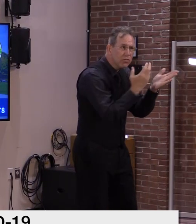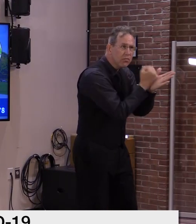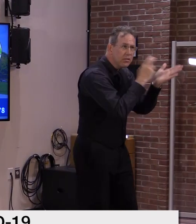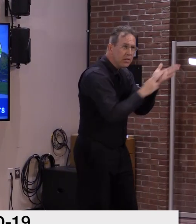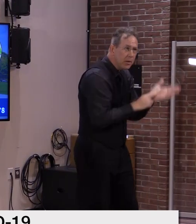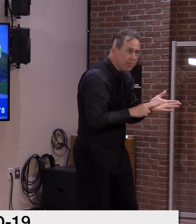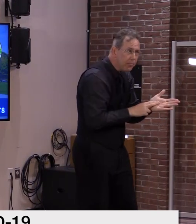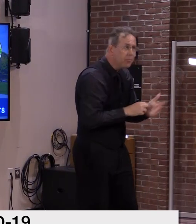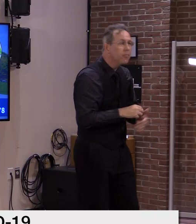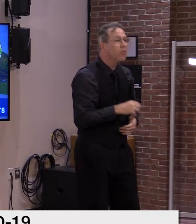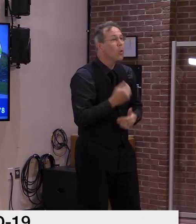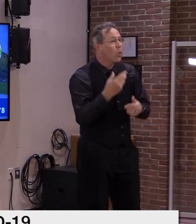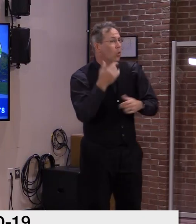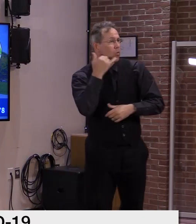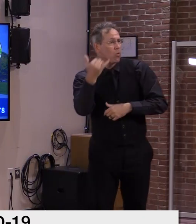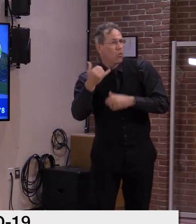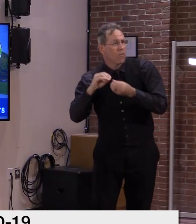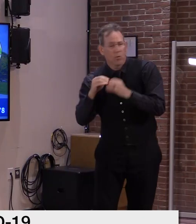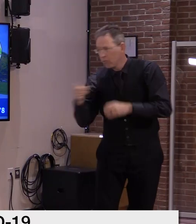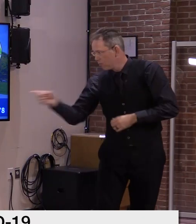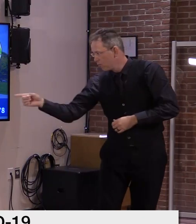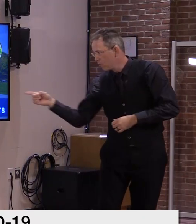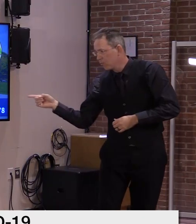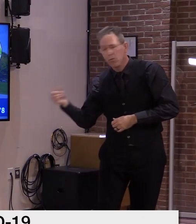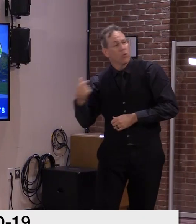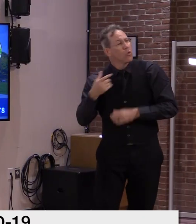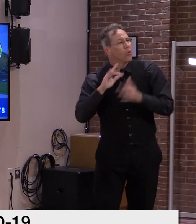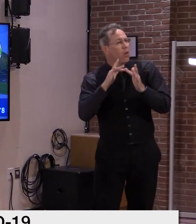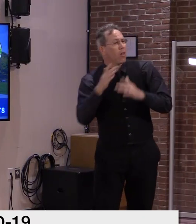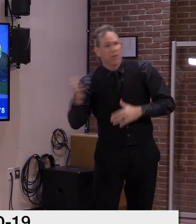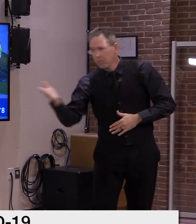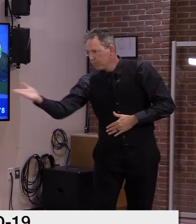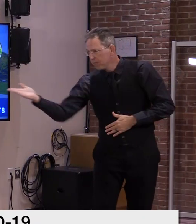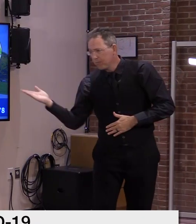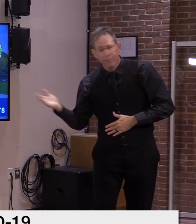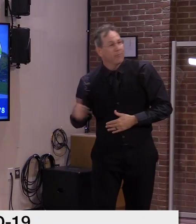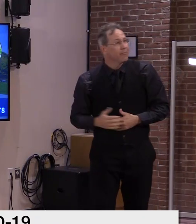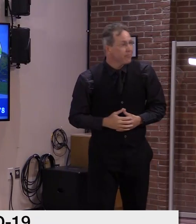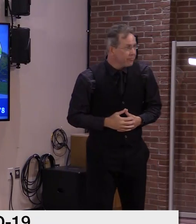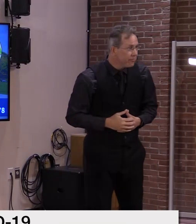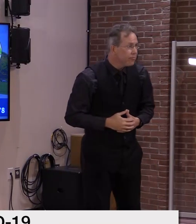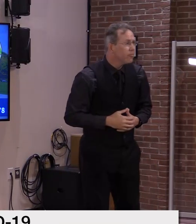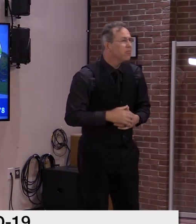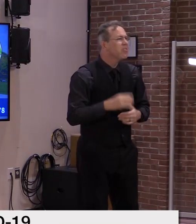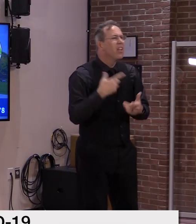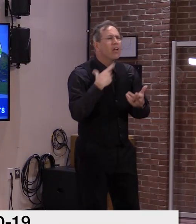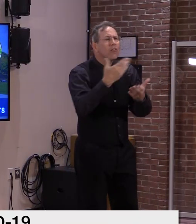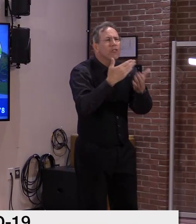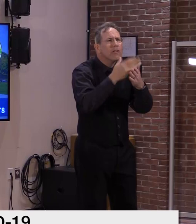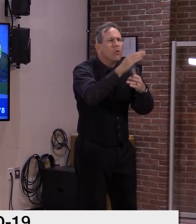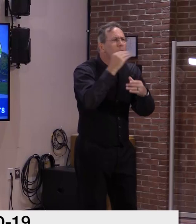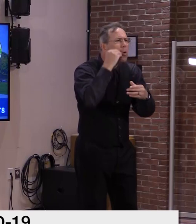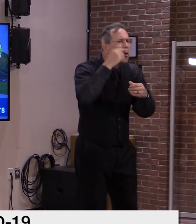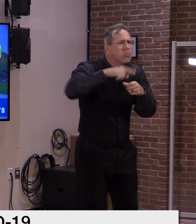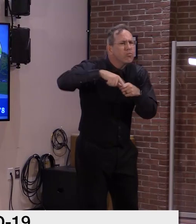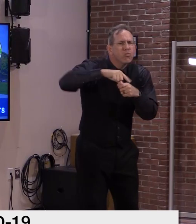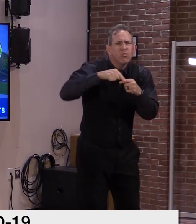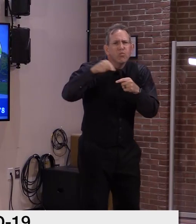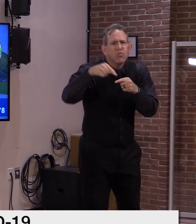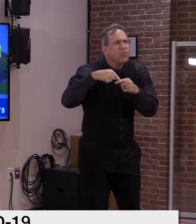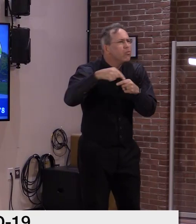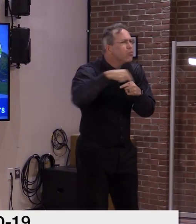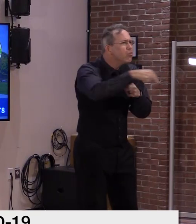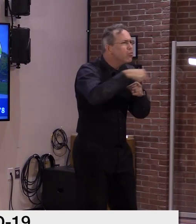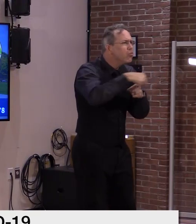855-722-7878 to see a list of vaccine sites nearest you and to make an appointment. We hope to hear from the CDC